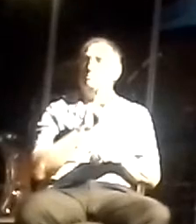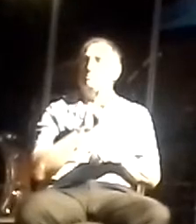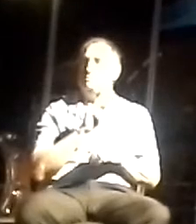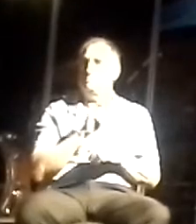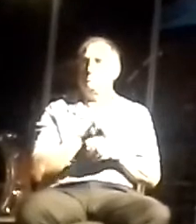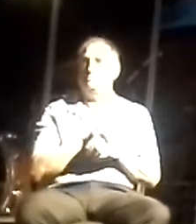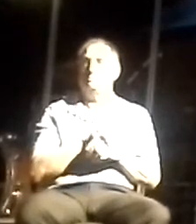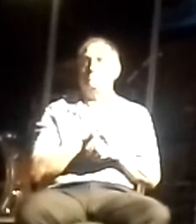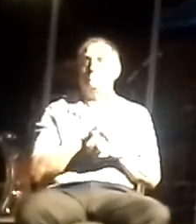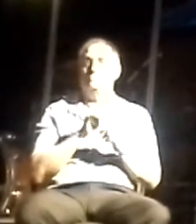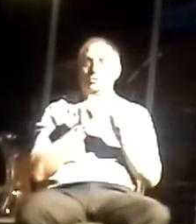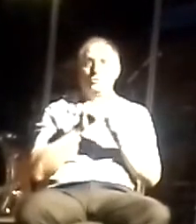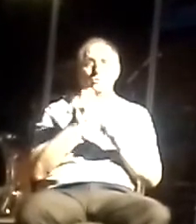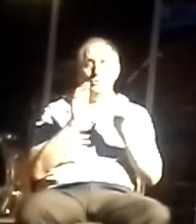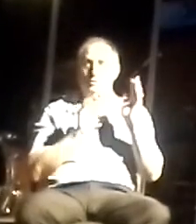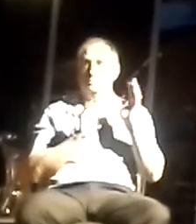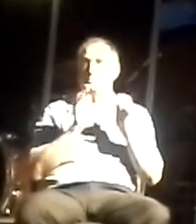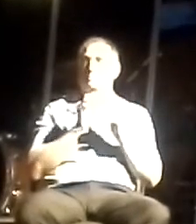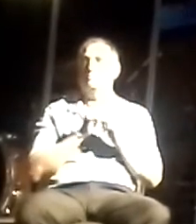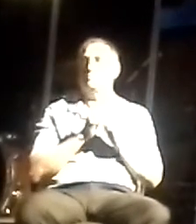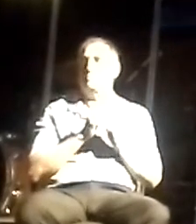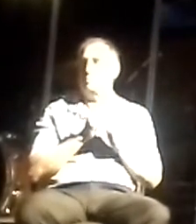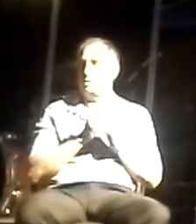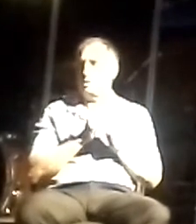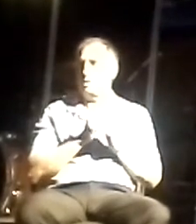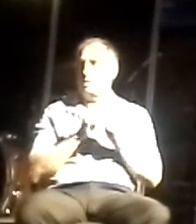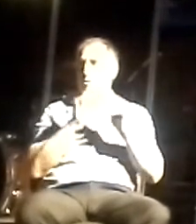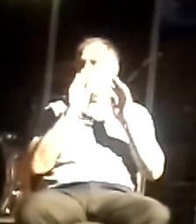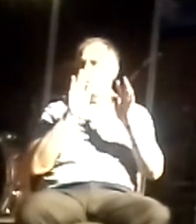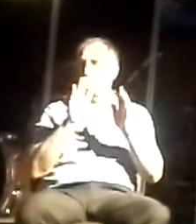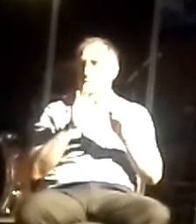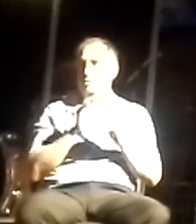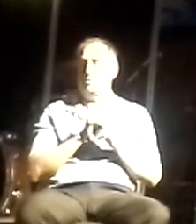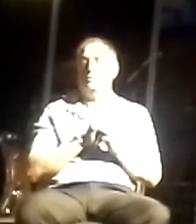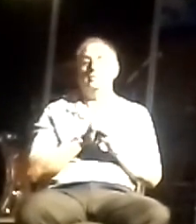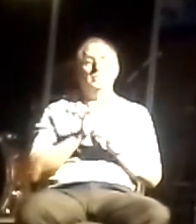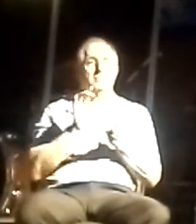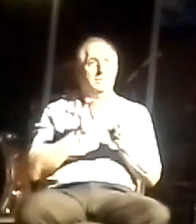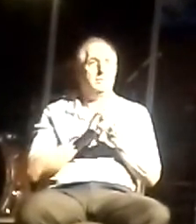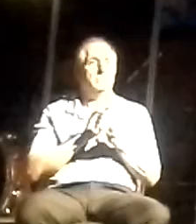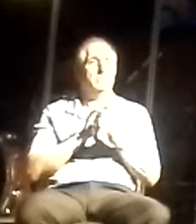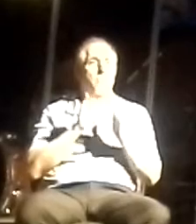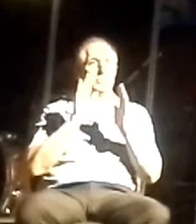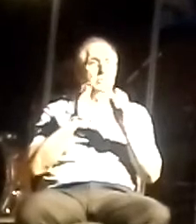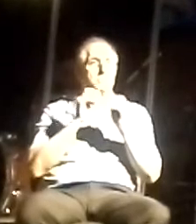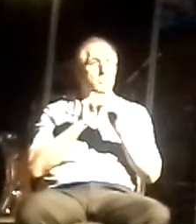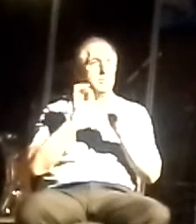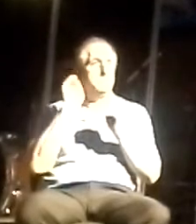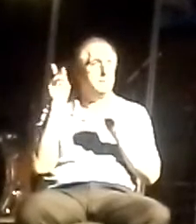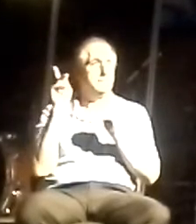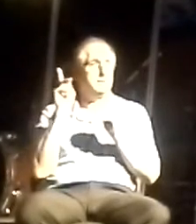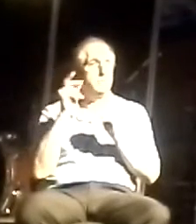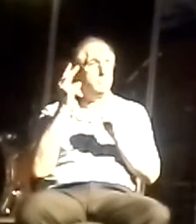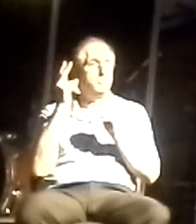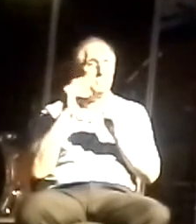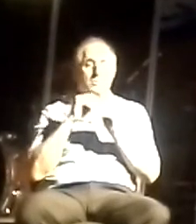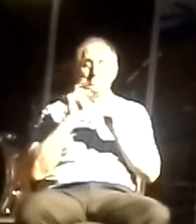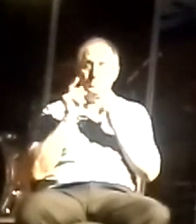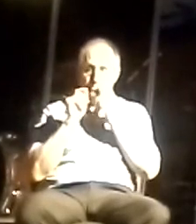here. Come on, keep raising them. Anyone else? Oh, fantastic. Right here in the middle. Oh, and there's another one back there. Two